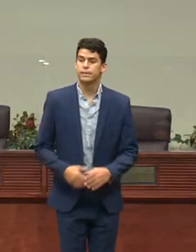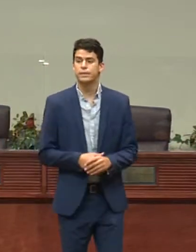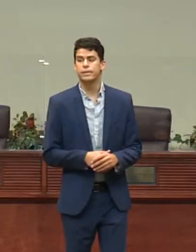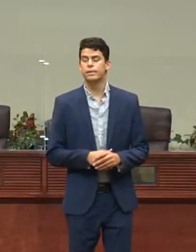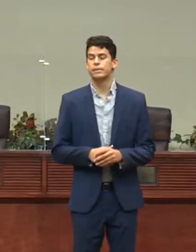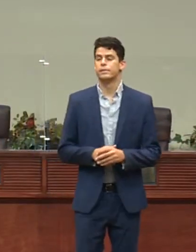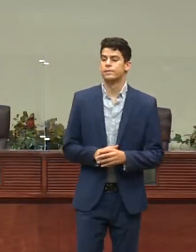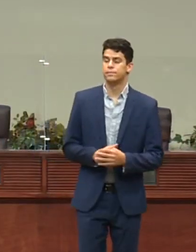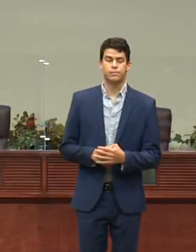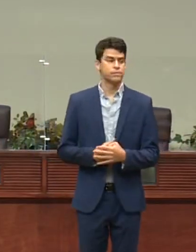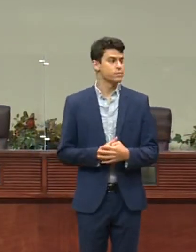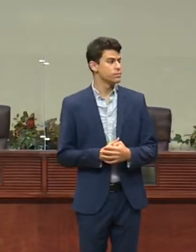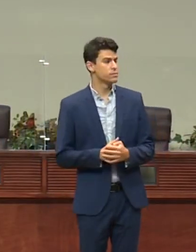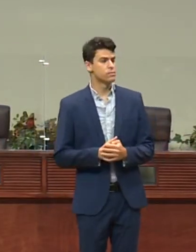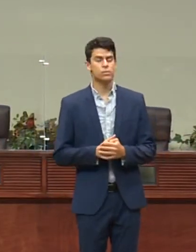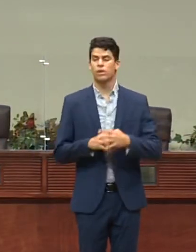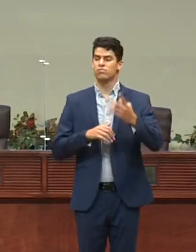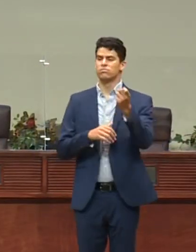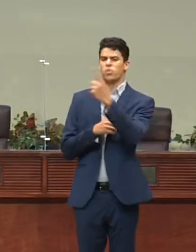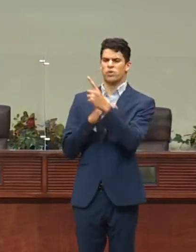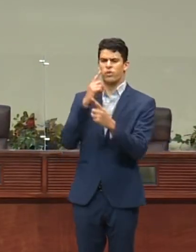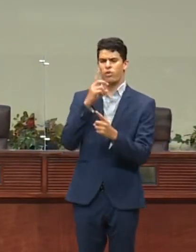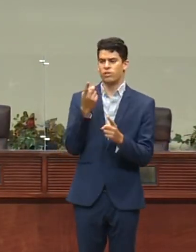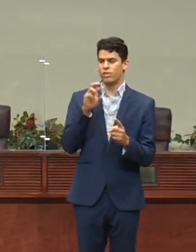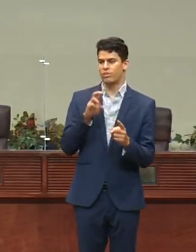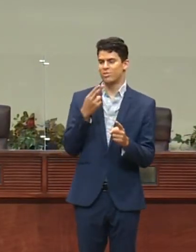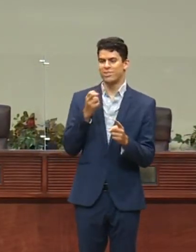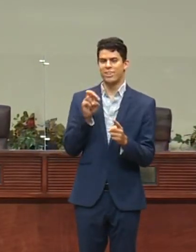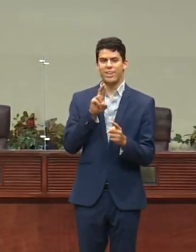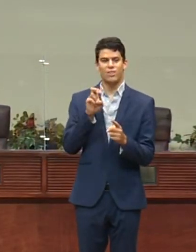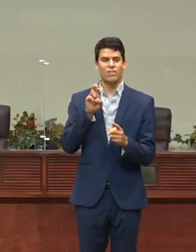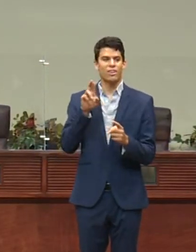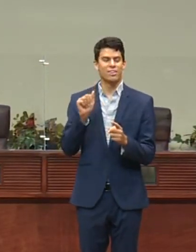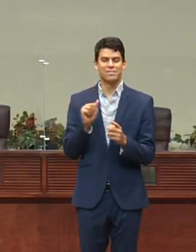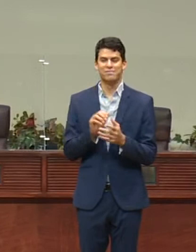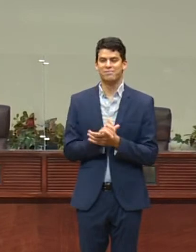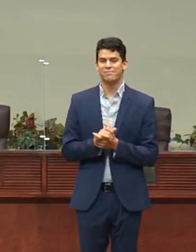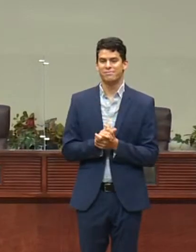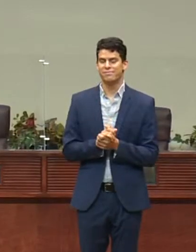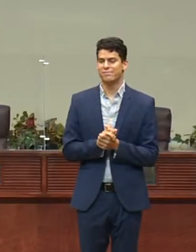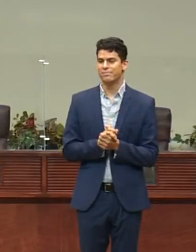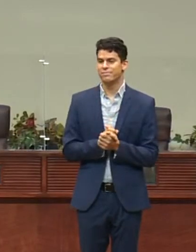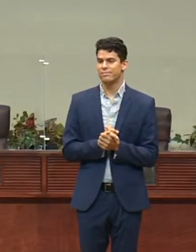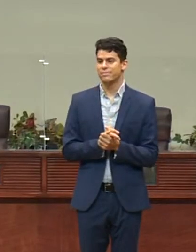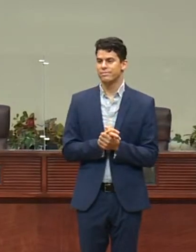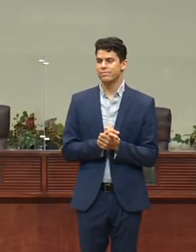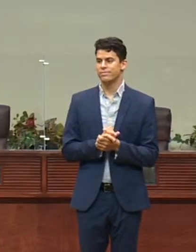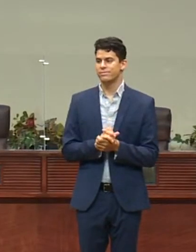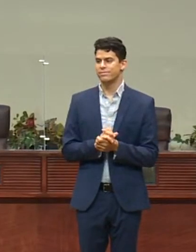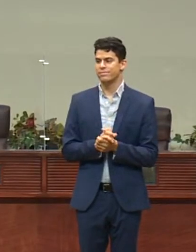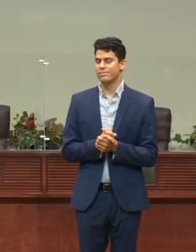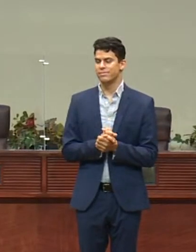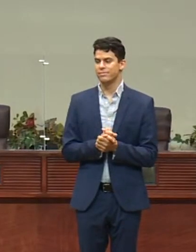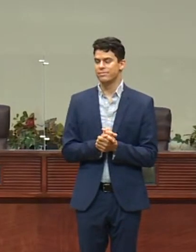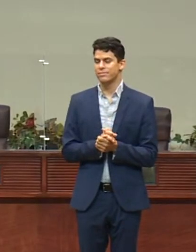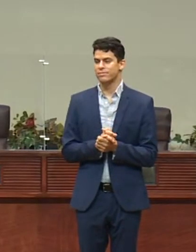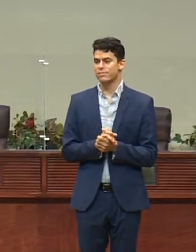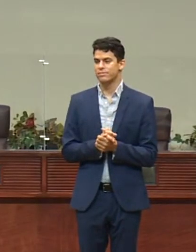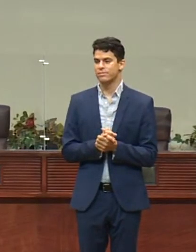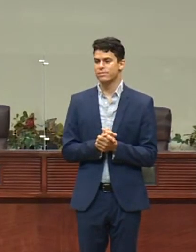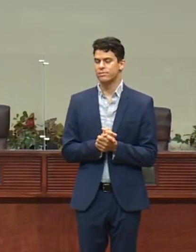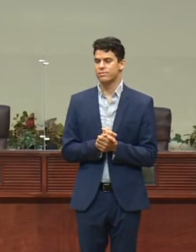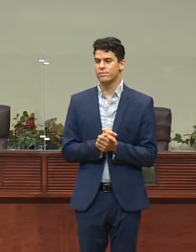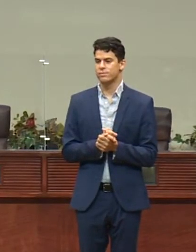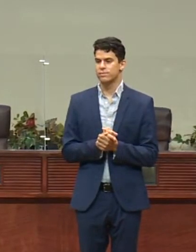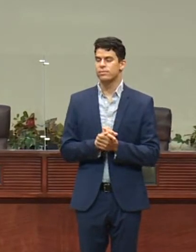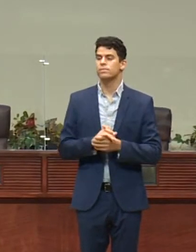Okay, we're going to move the mic to you. So they're coming in your direction. Thank you.